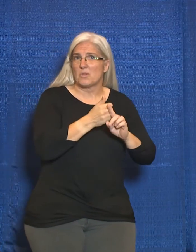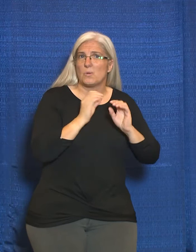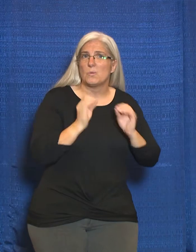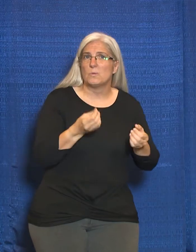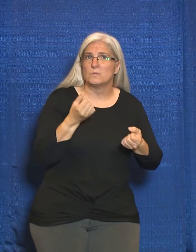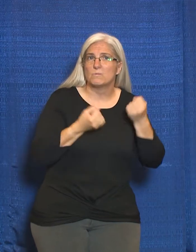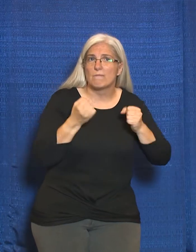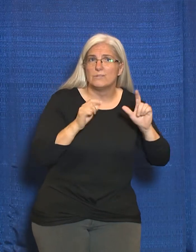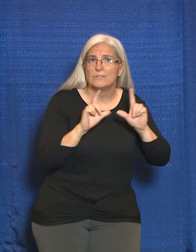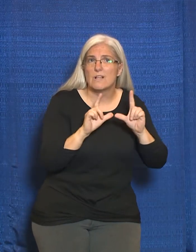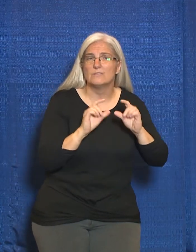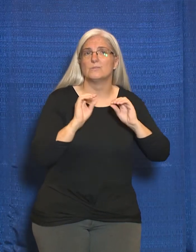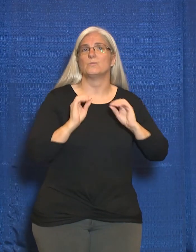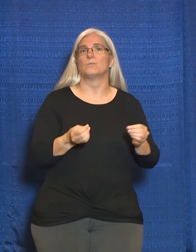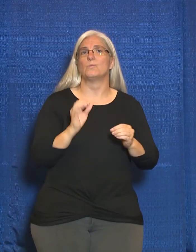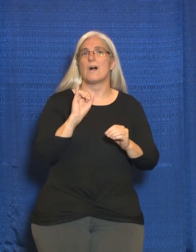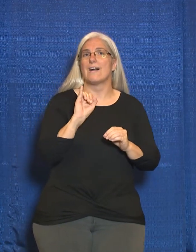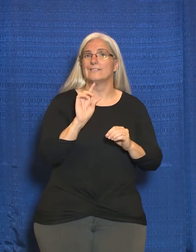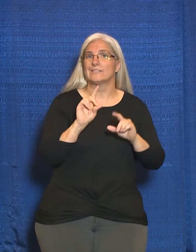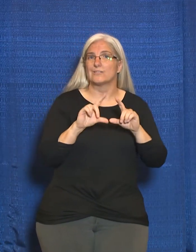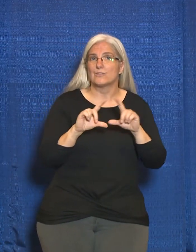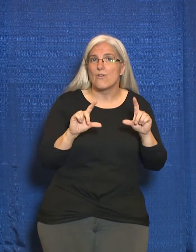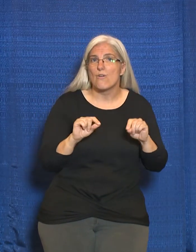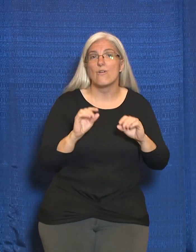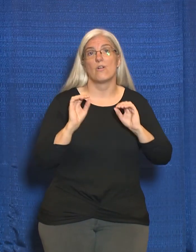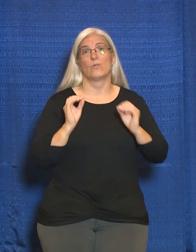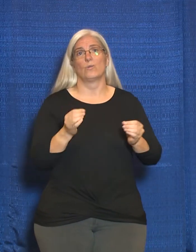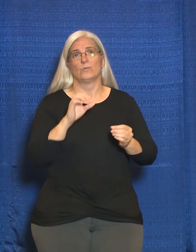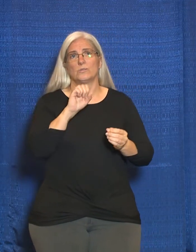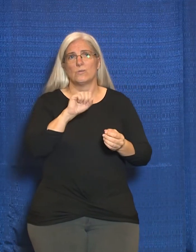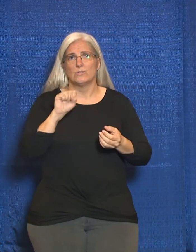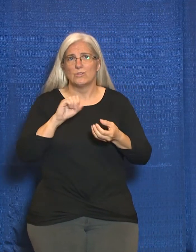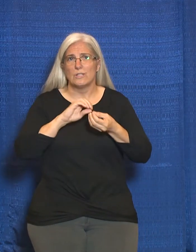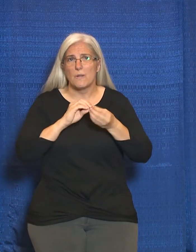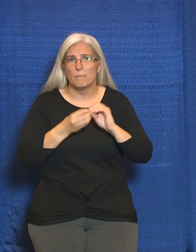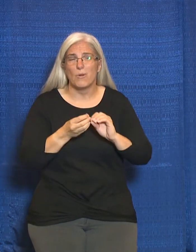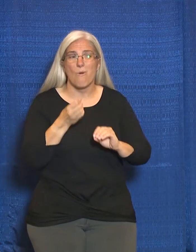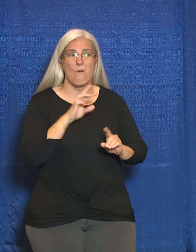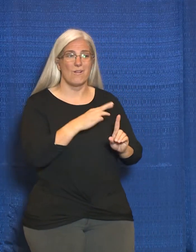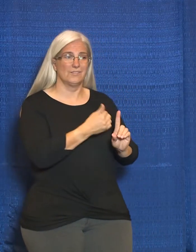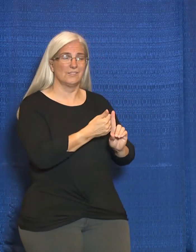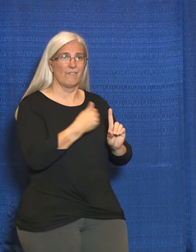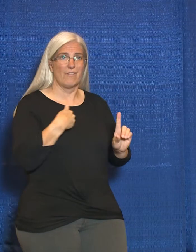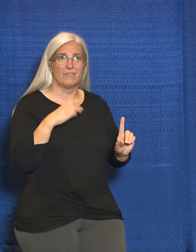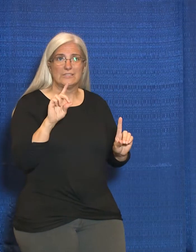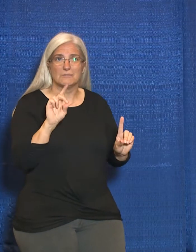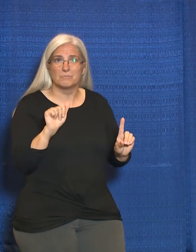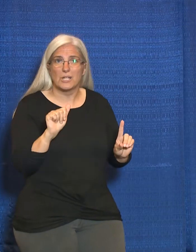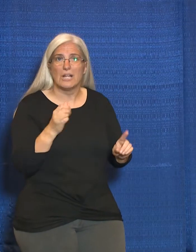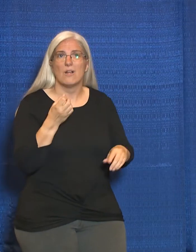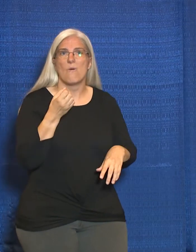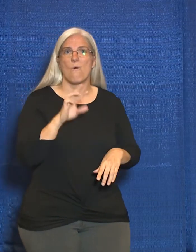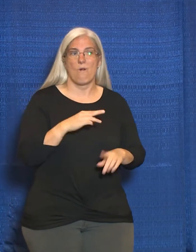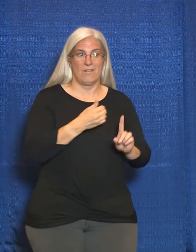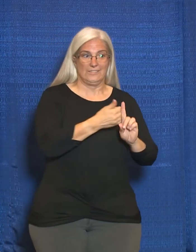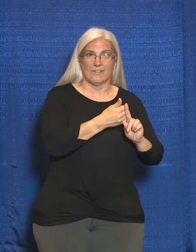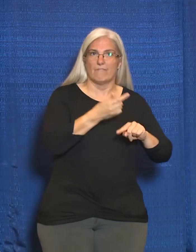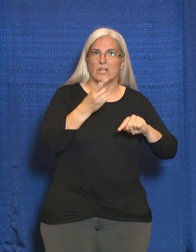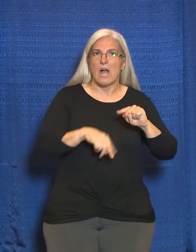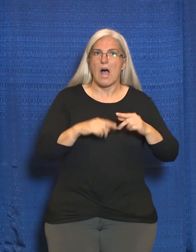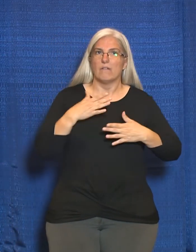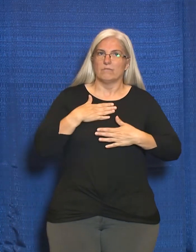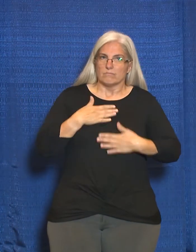identification card, or social security number, have a disability, or cannot sign the voter registration card.